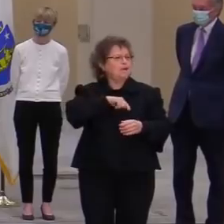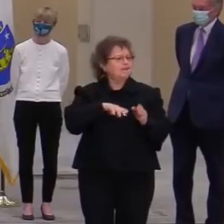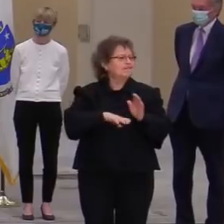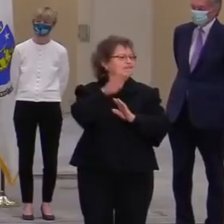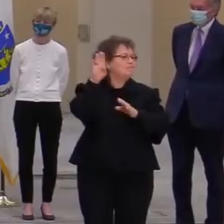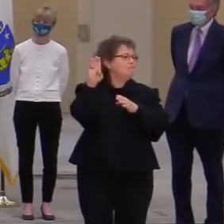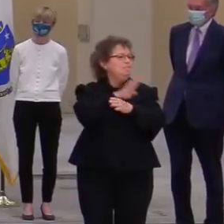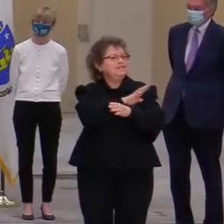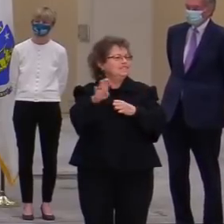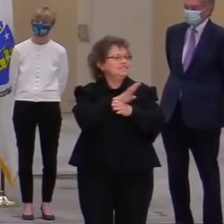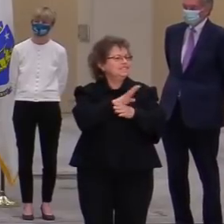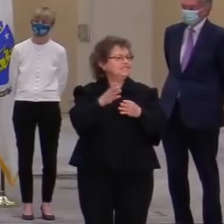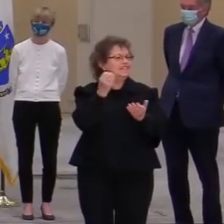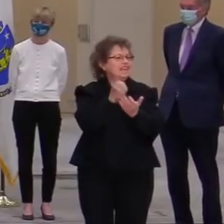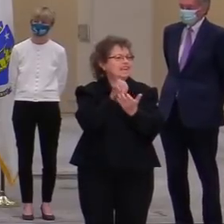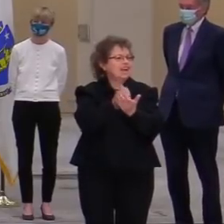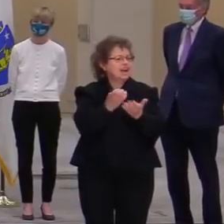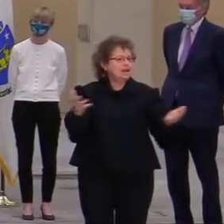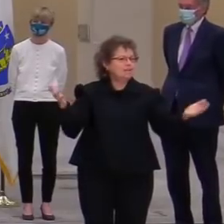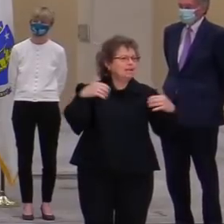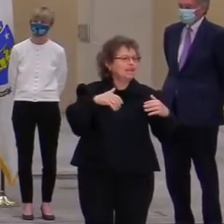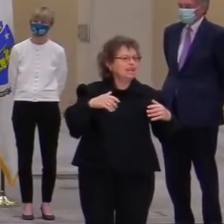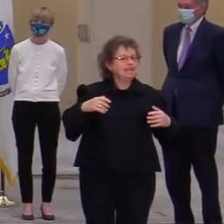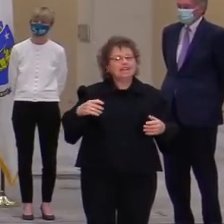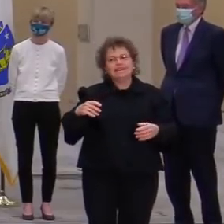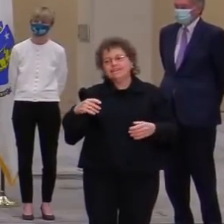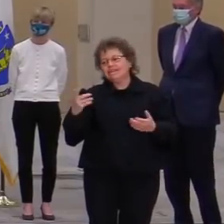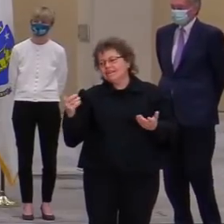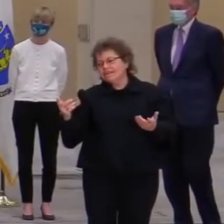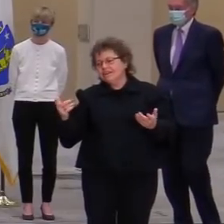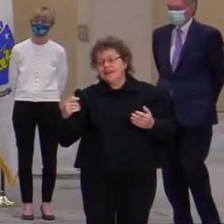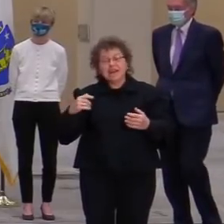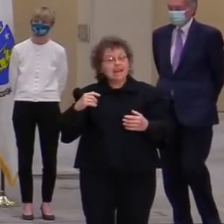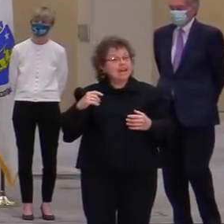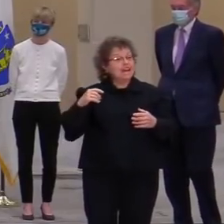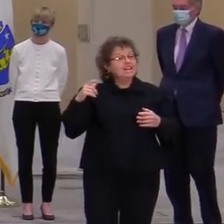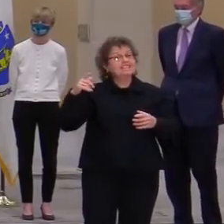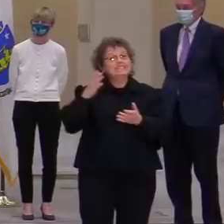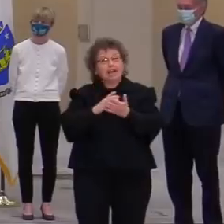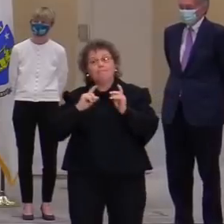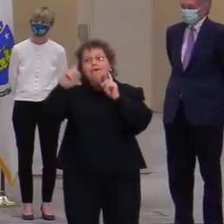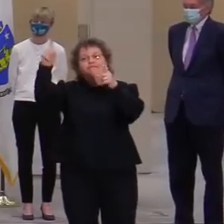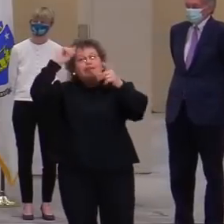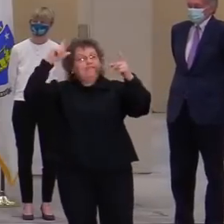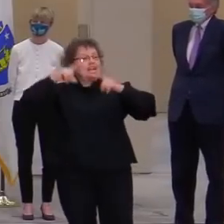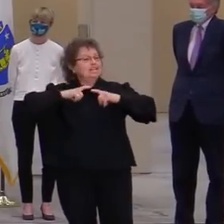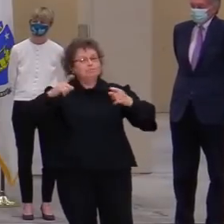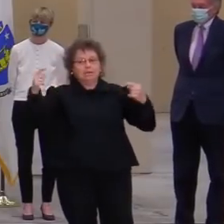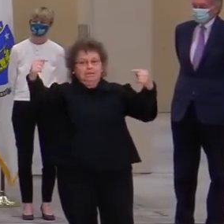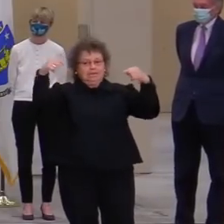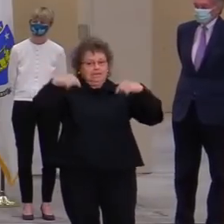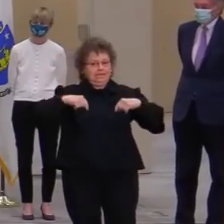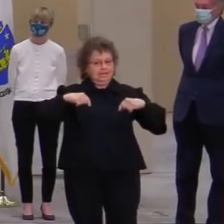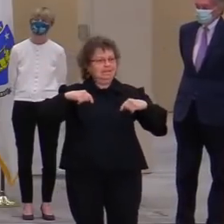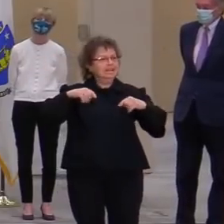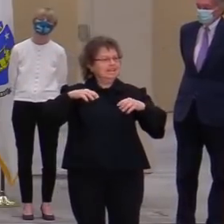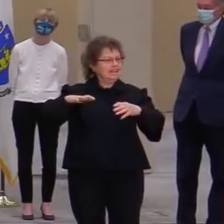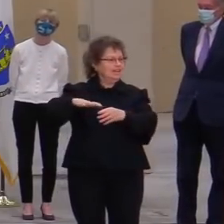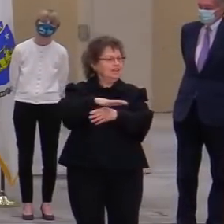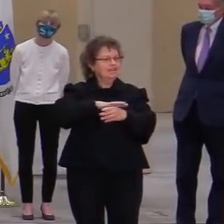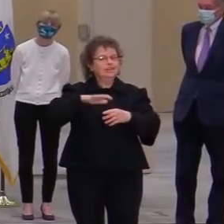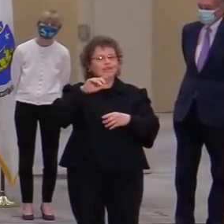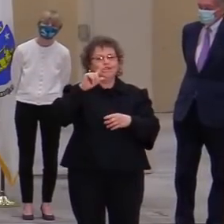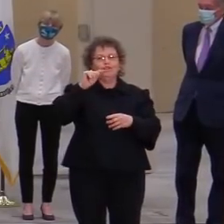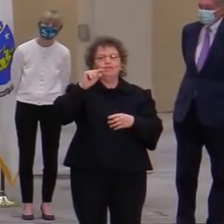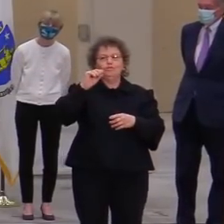Other places get what I would describe as vacation tourism. Our tourism we get some of that, but a big piece, especially in Western Mass, but a big